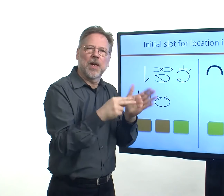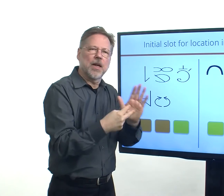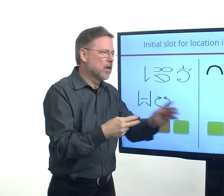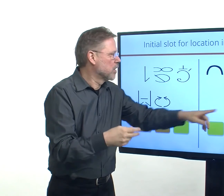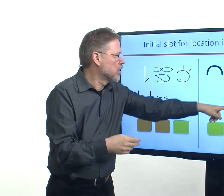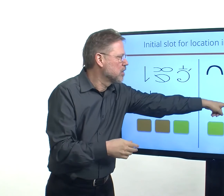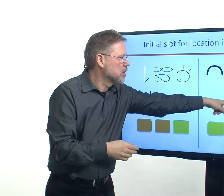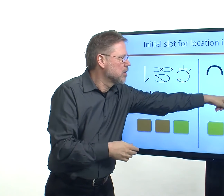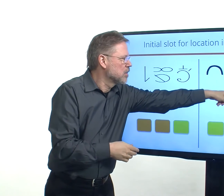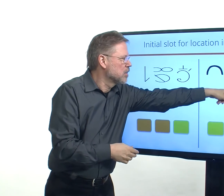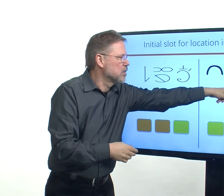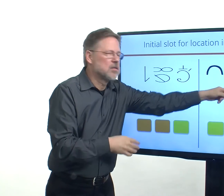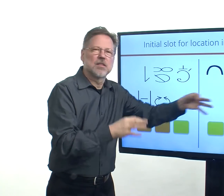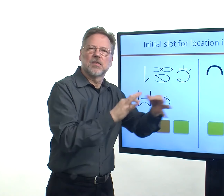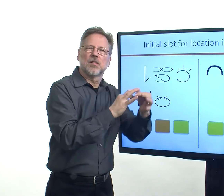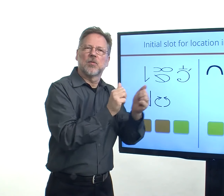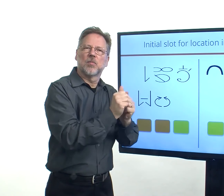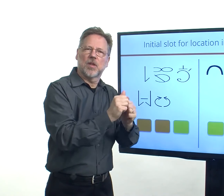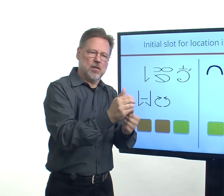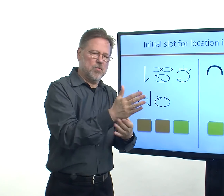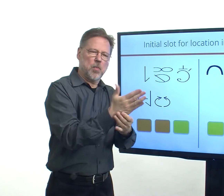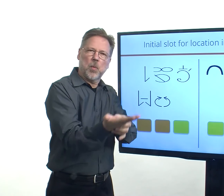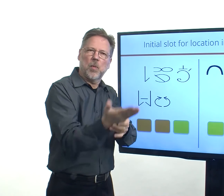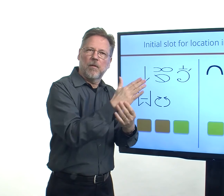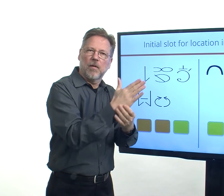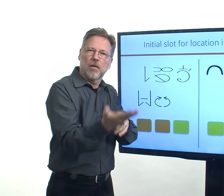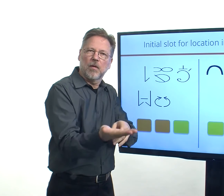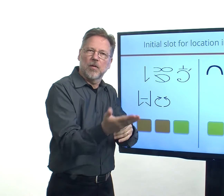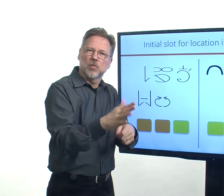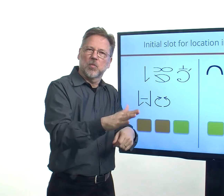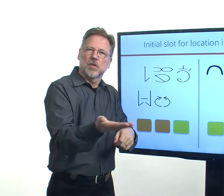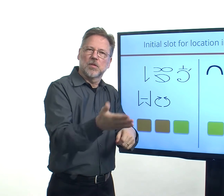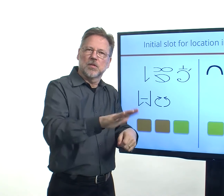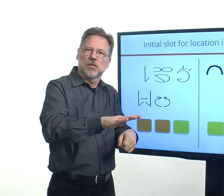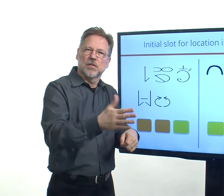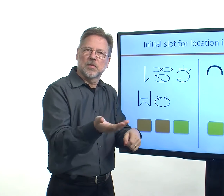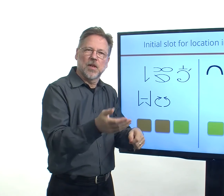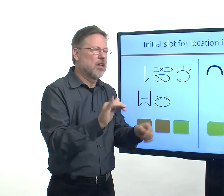while in book, this symbol indicates a twisting motion in the arm.